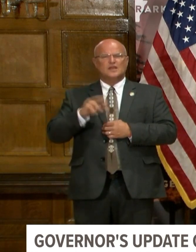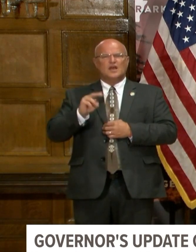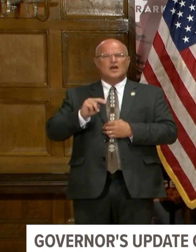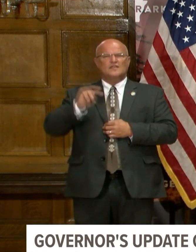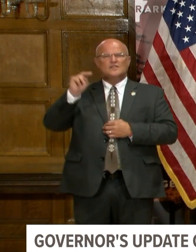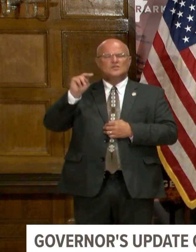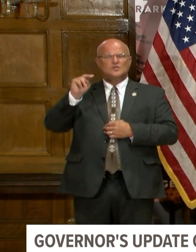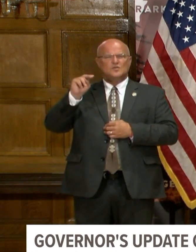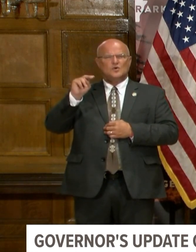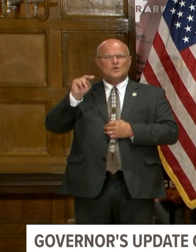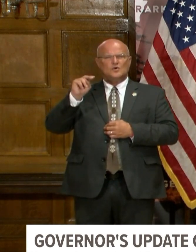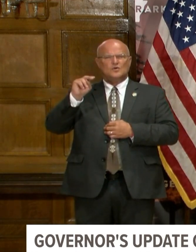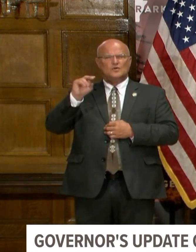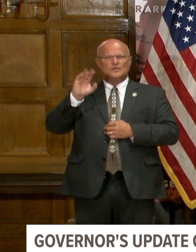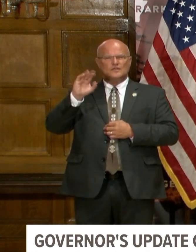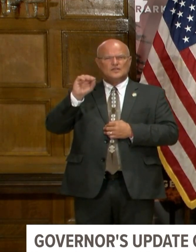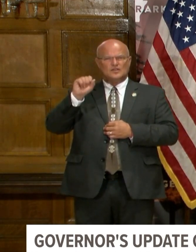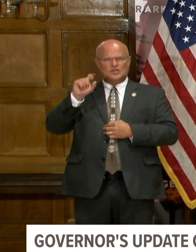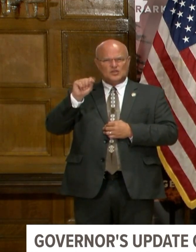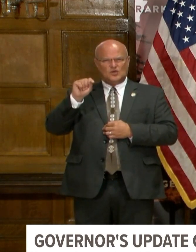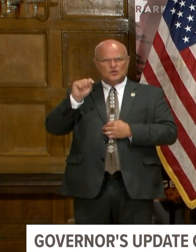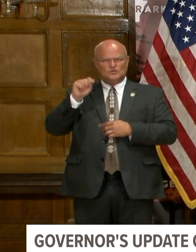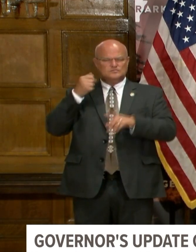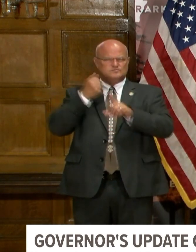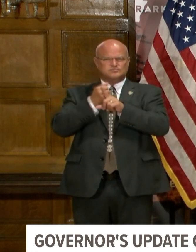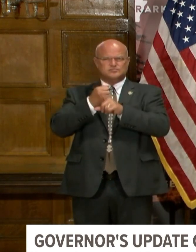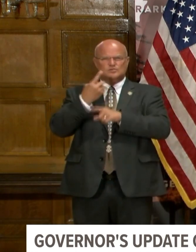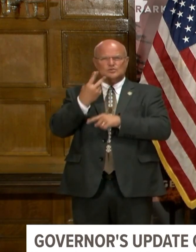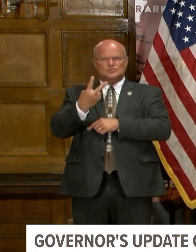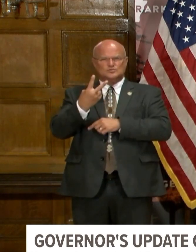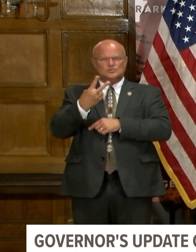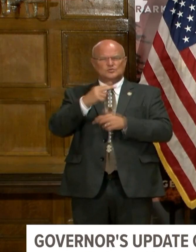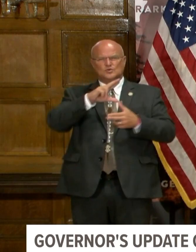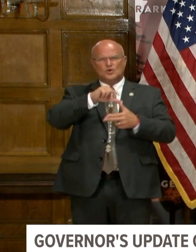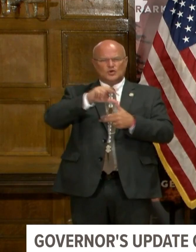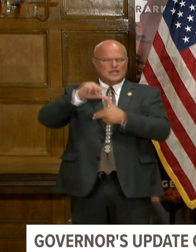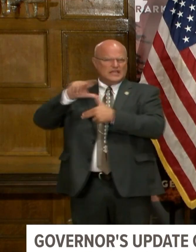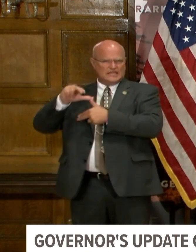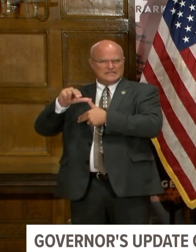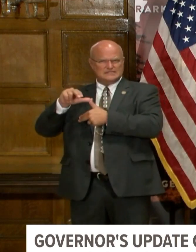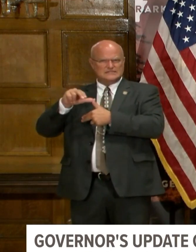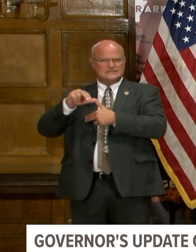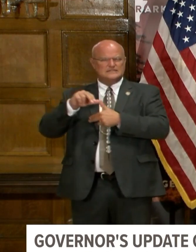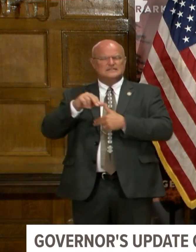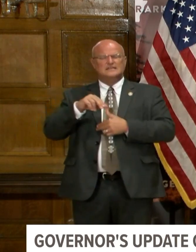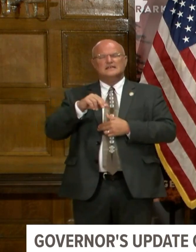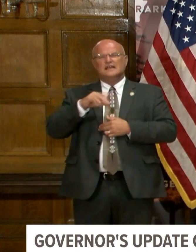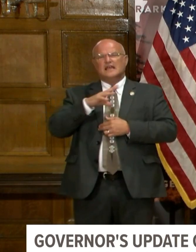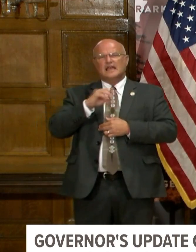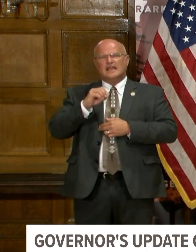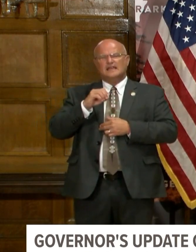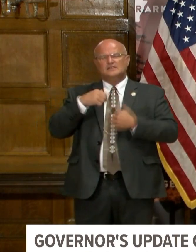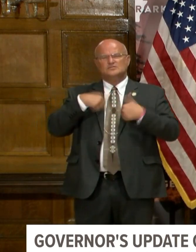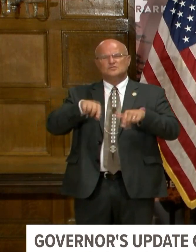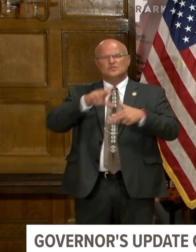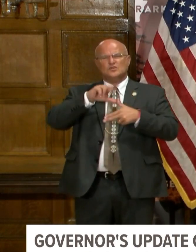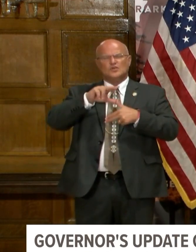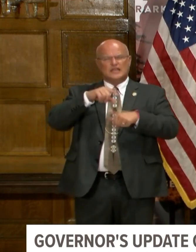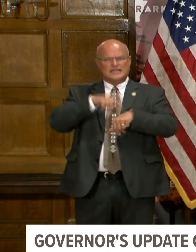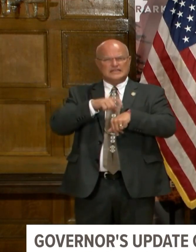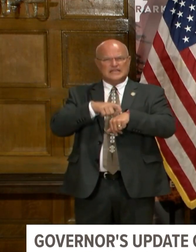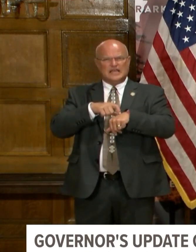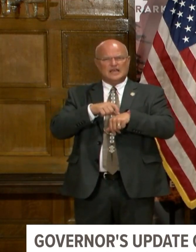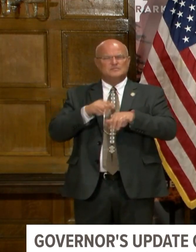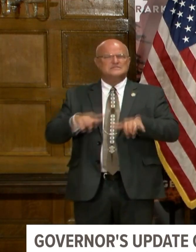going to be struck next week by 2 hurricanes in the Tuesday-Wednesday period. And as you know, during hurricane season,